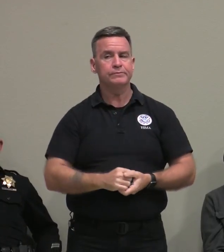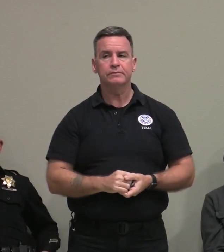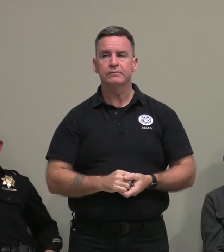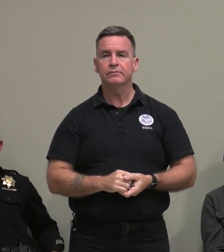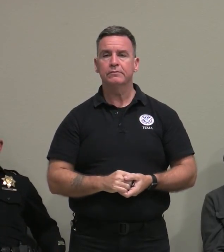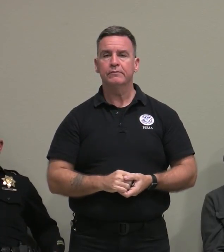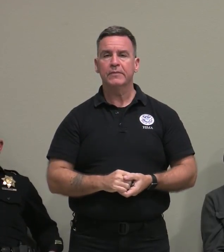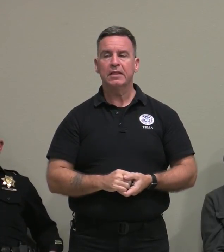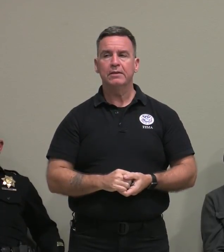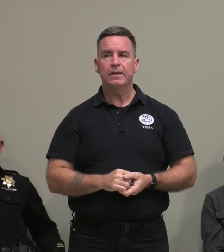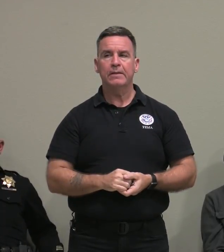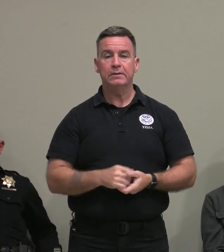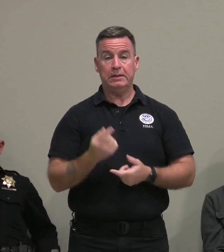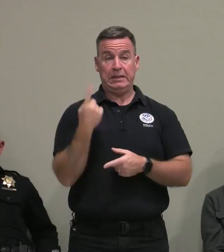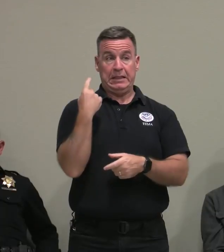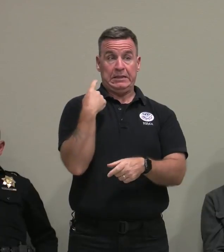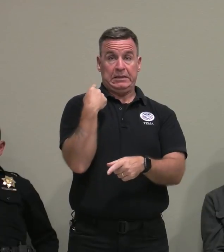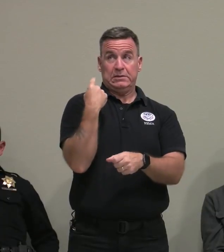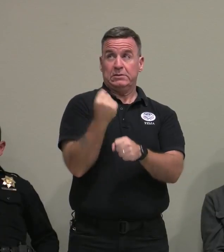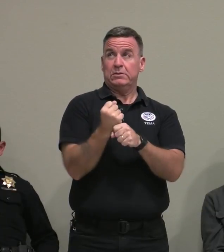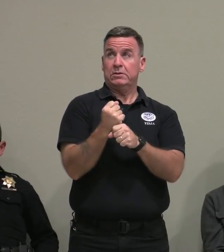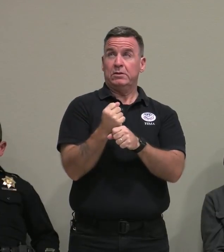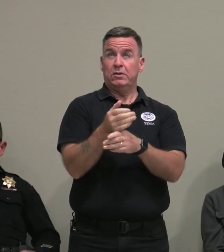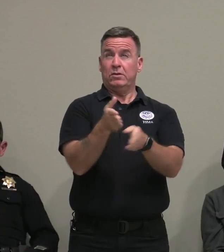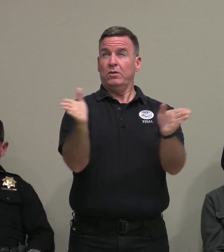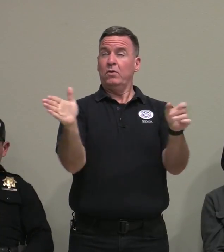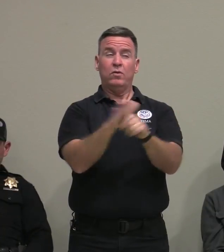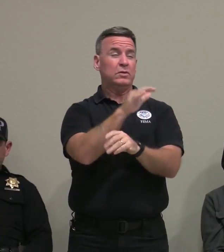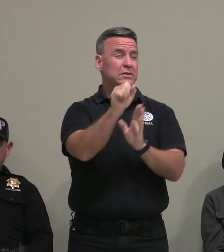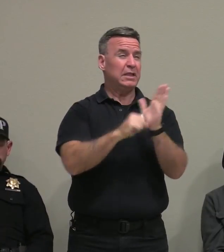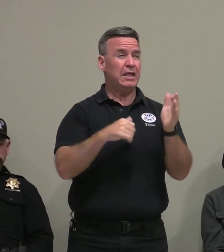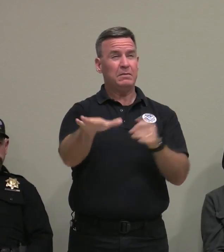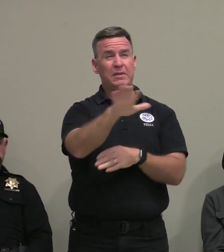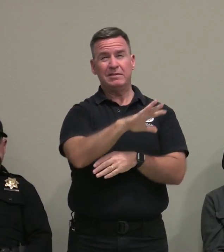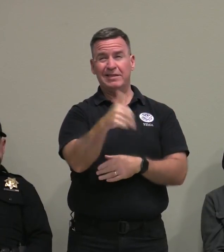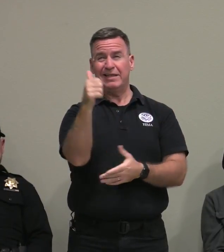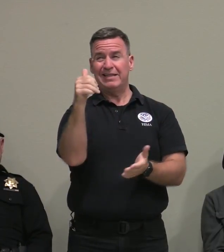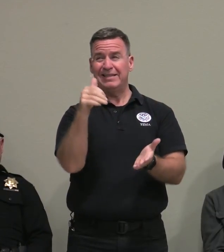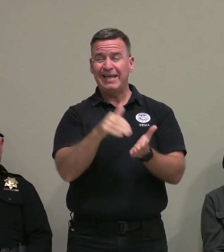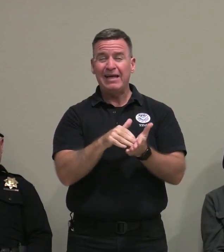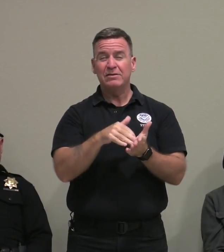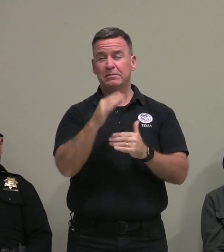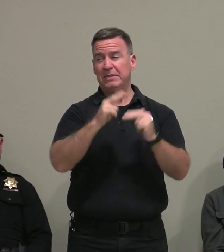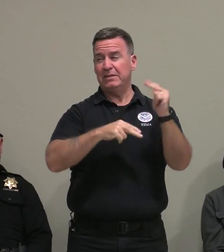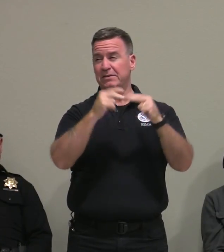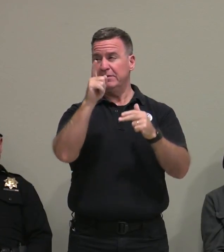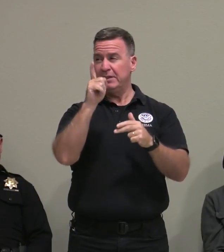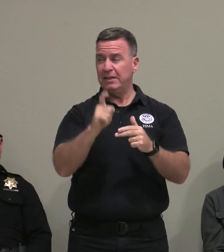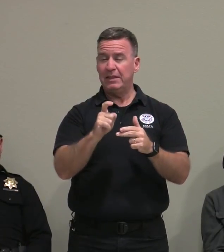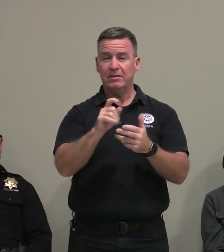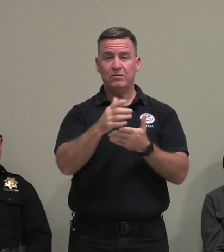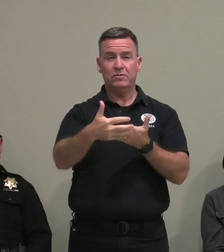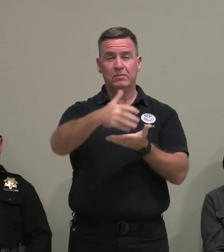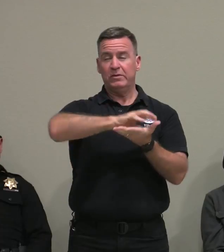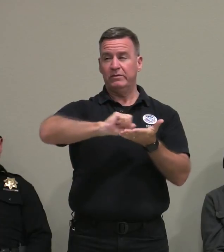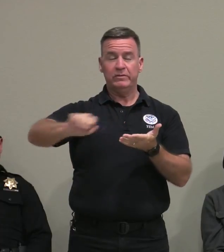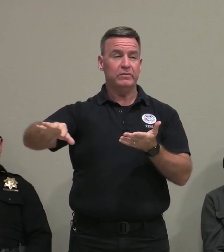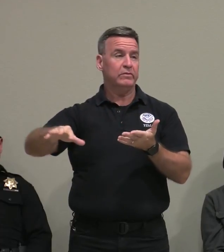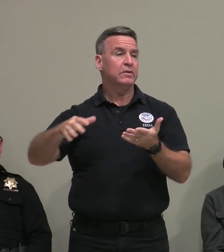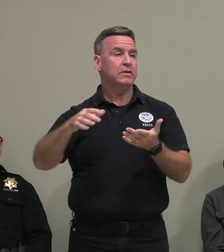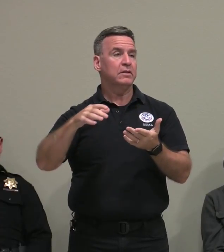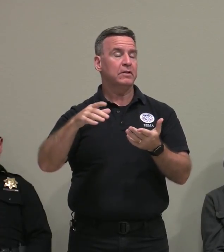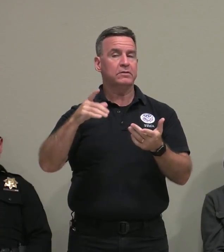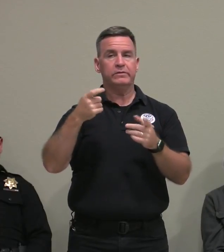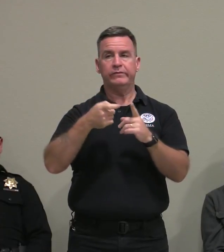We're looking, you know, last year statewide, we had about 10,000 structures that we had to remove debris on.